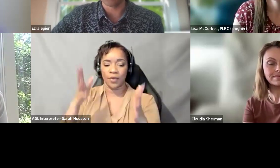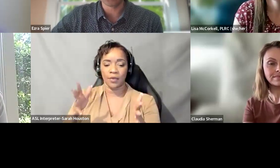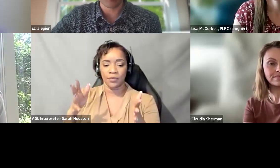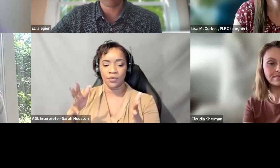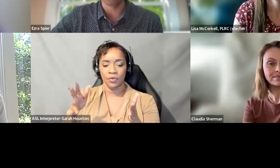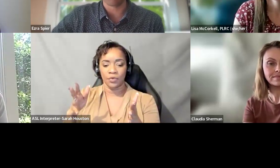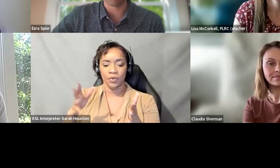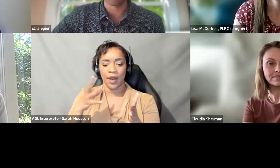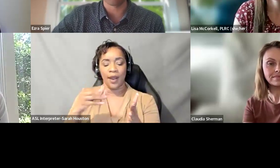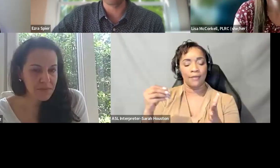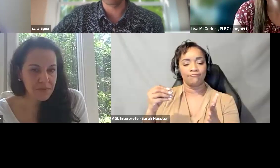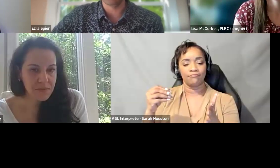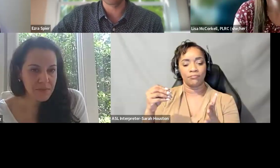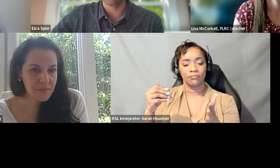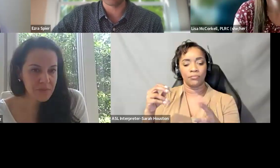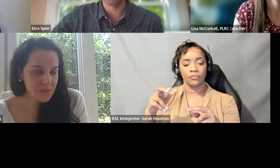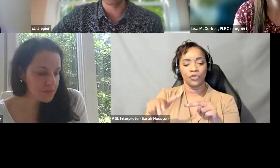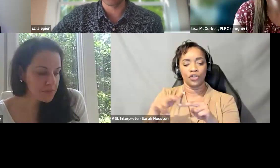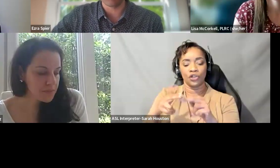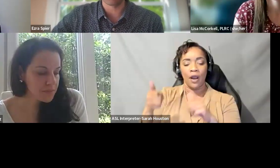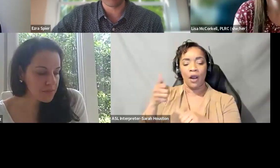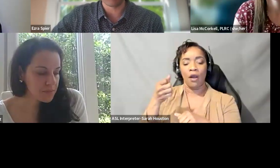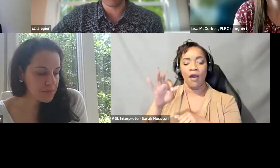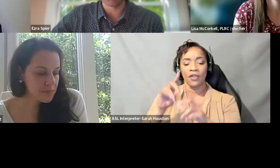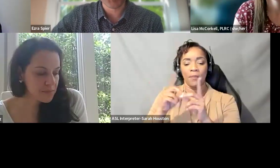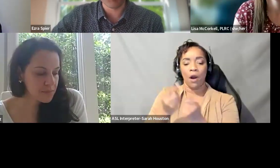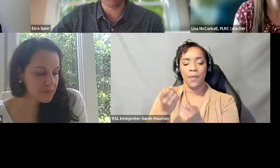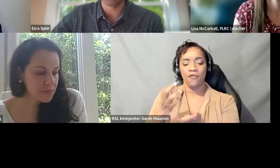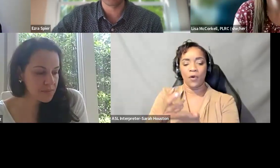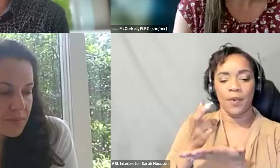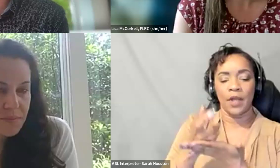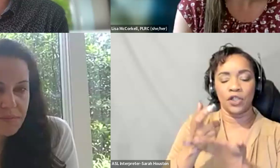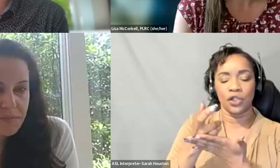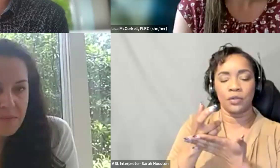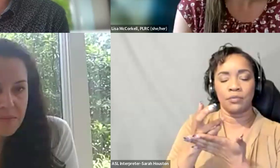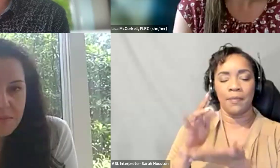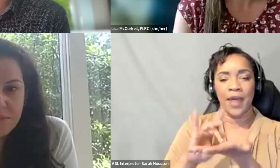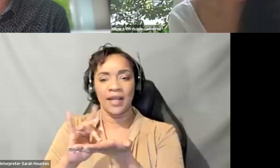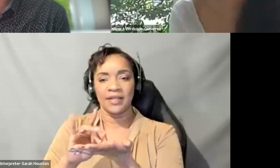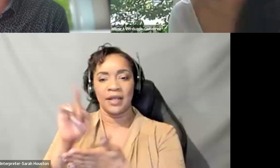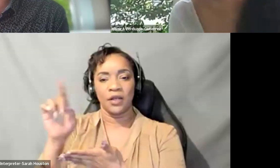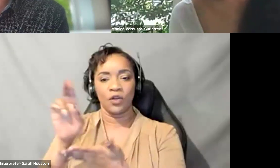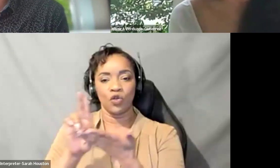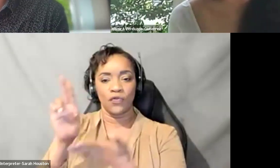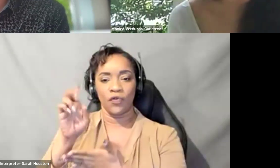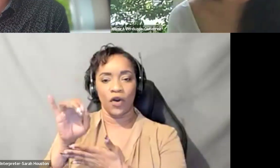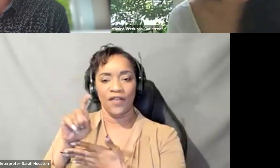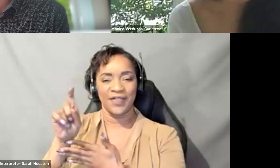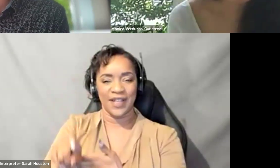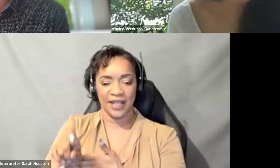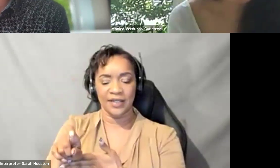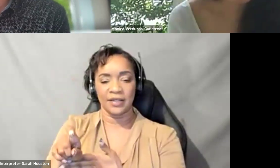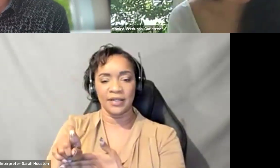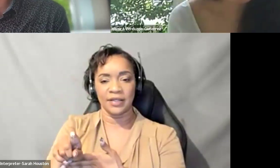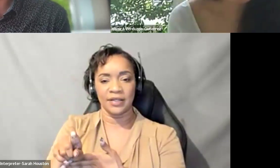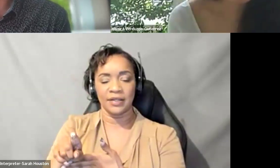and distinguished chair of the Department of Rehabilitation Medicine at the Long School of Medicine at the University of Texas Health Science Center at